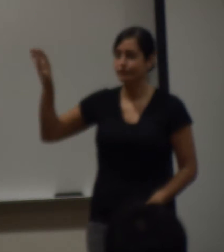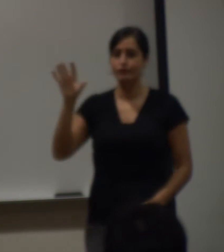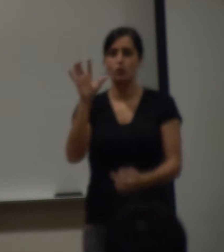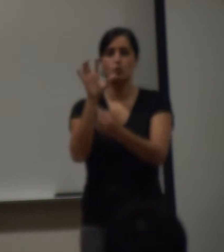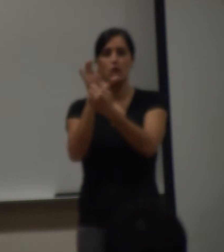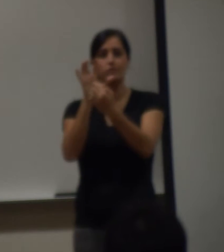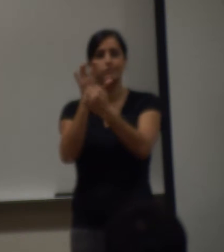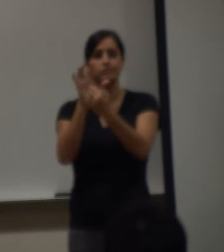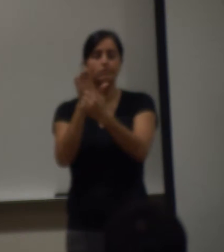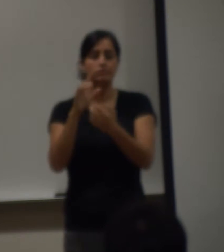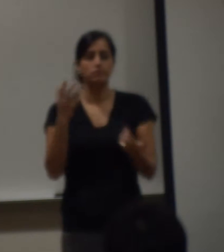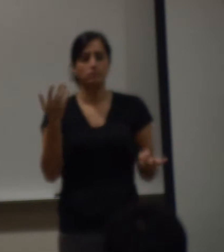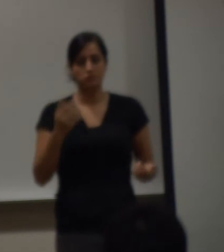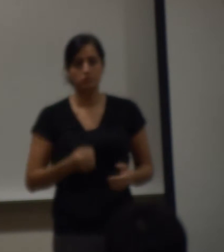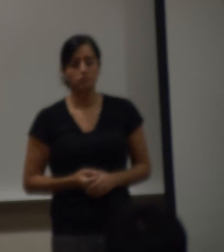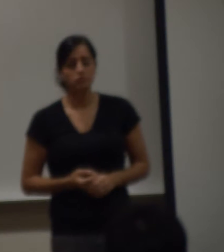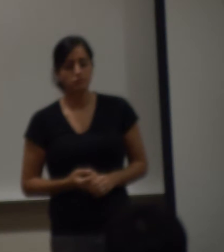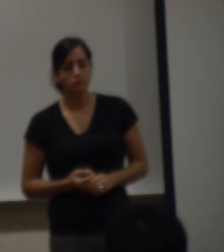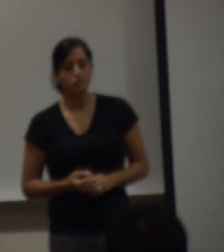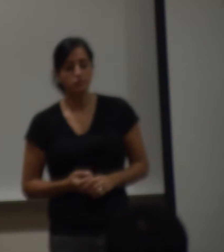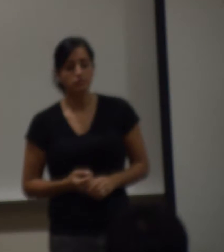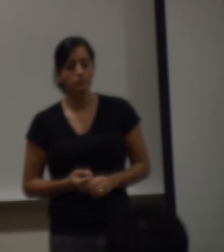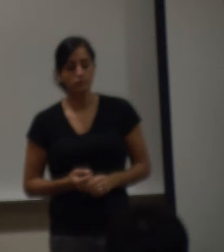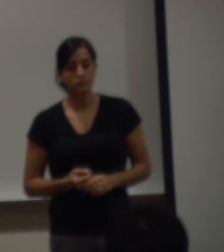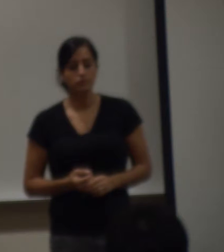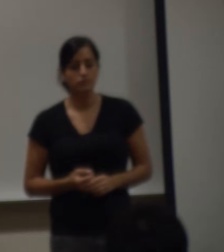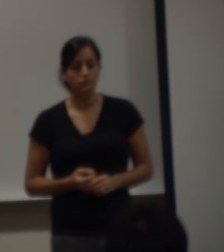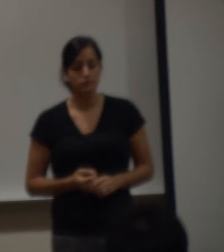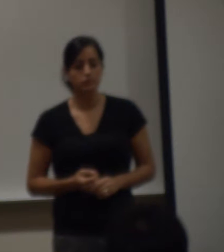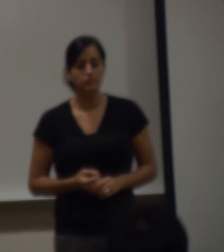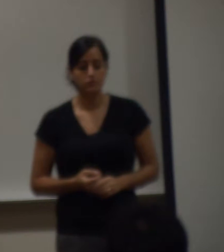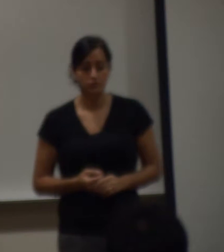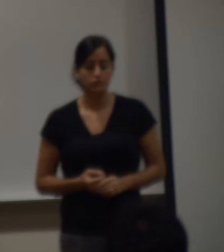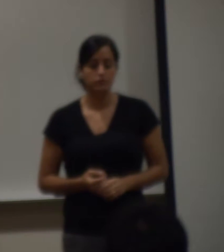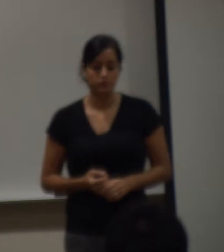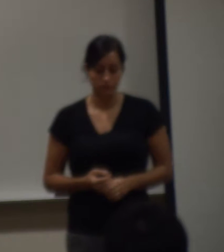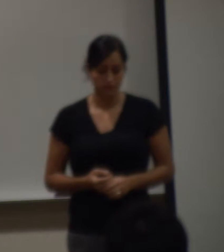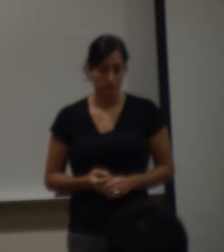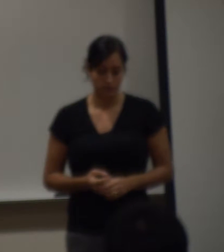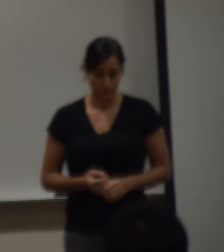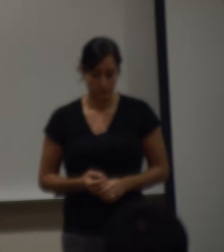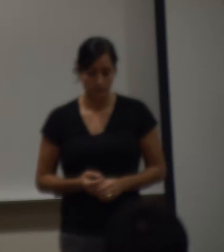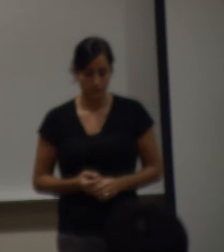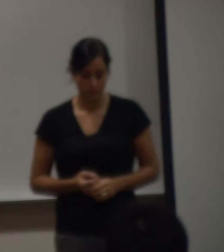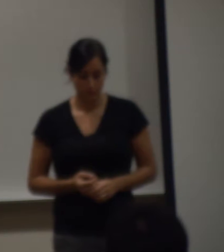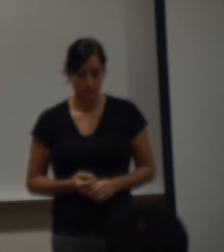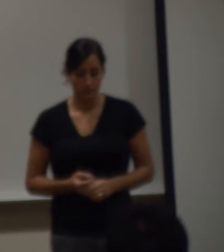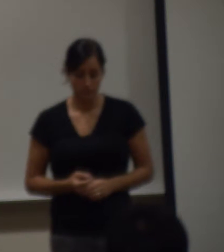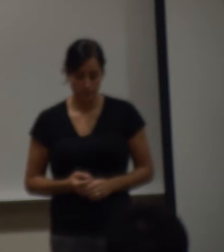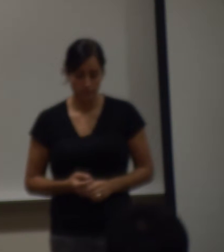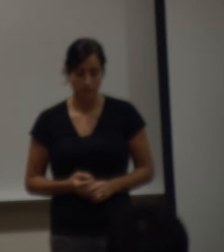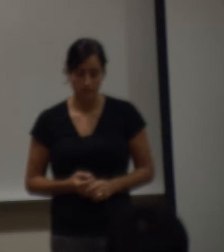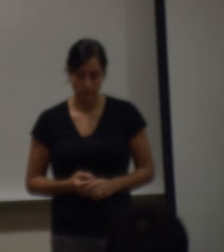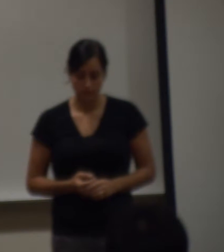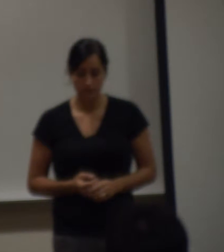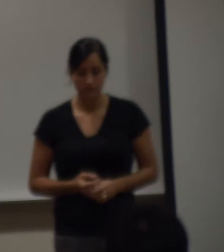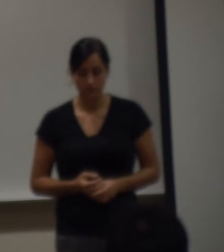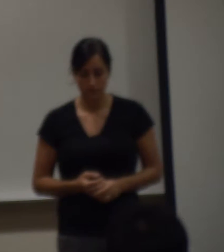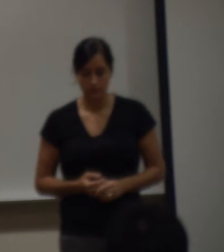that's Senegal. I visited and met with people who had made a